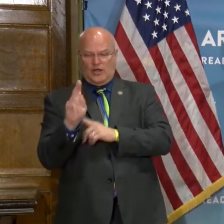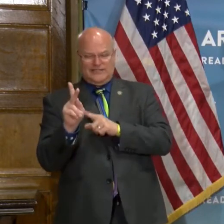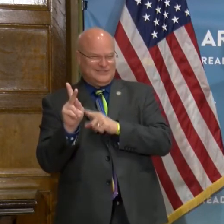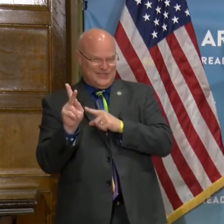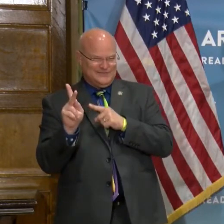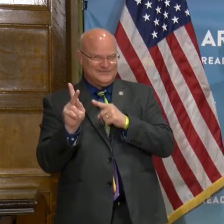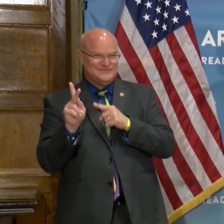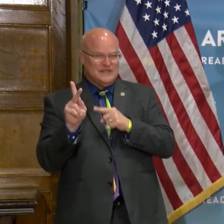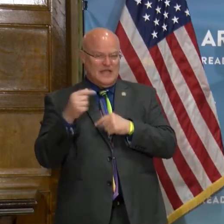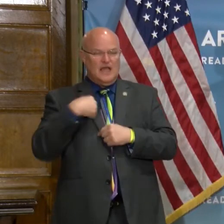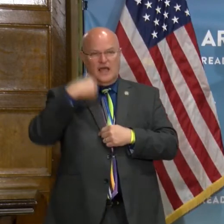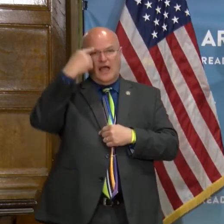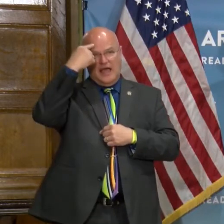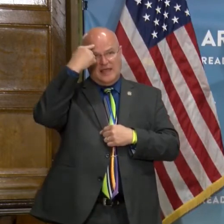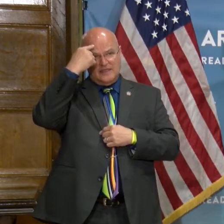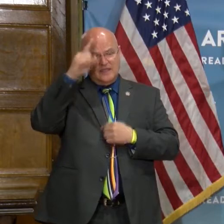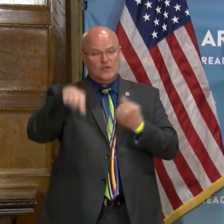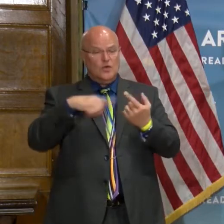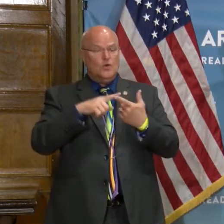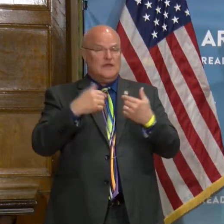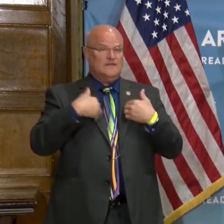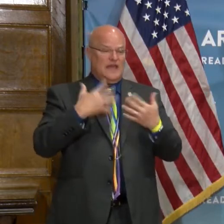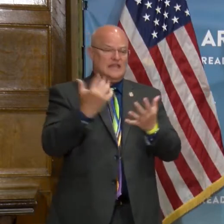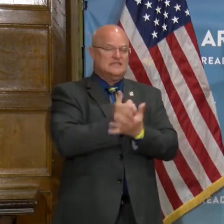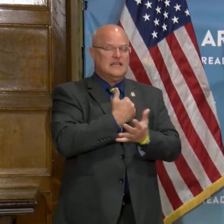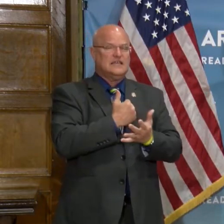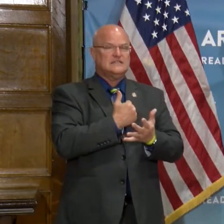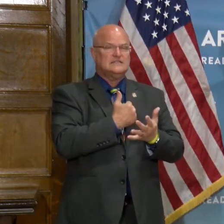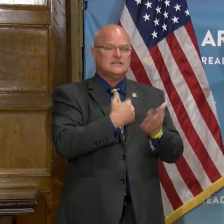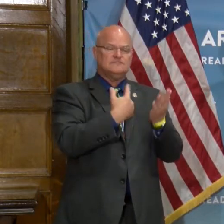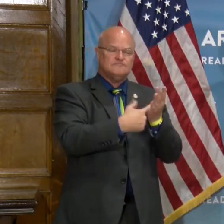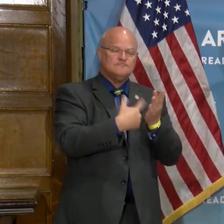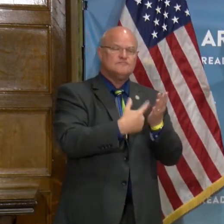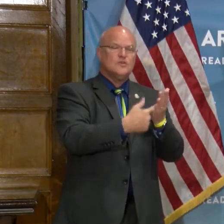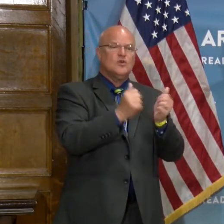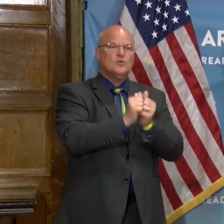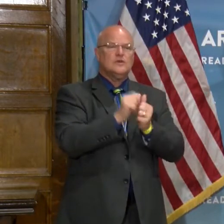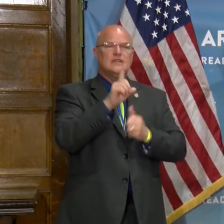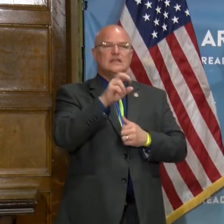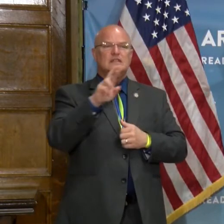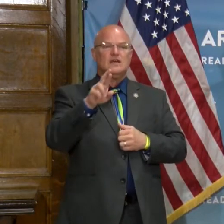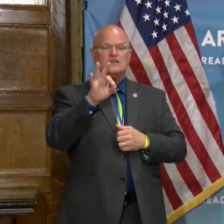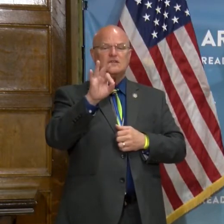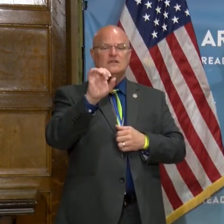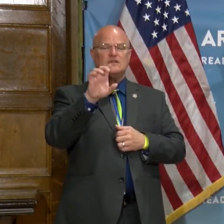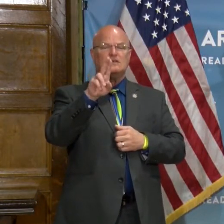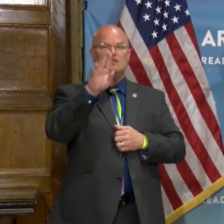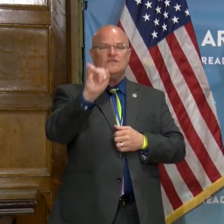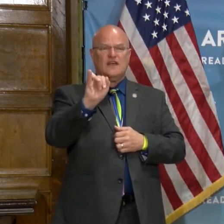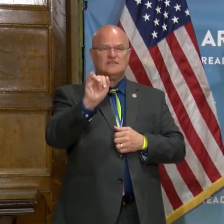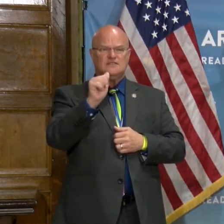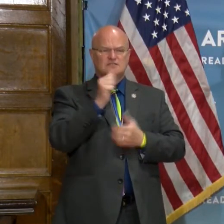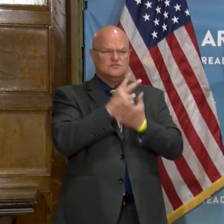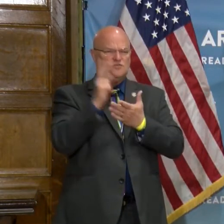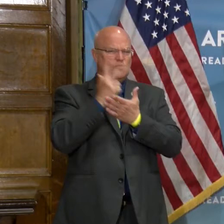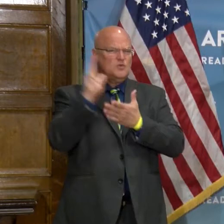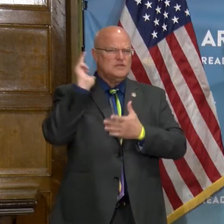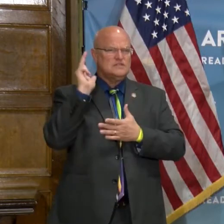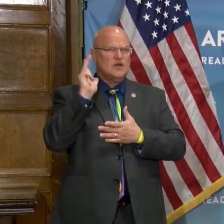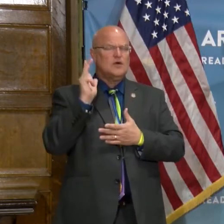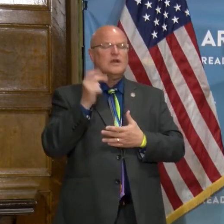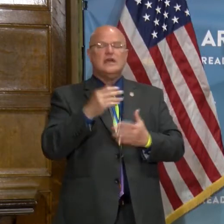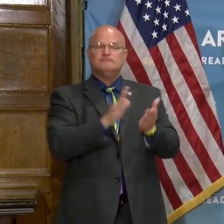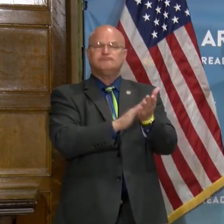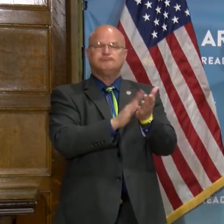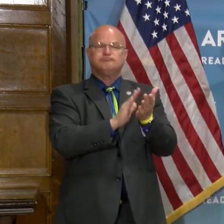Arkansas. I think when we had a chance to talk to Dr. Fauci several weeks back, he was very